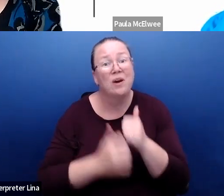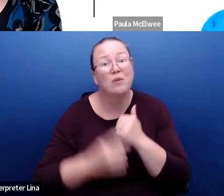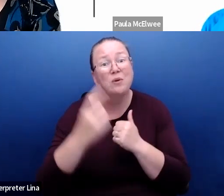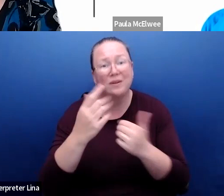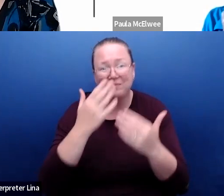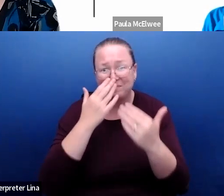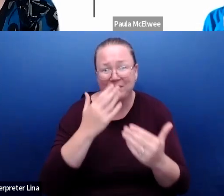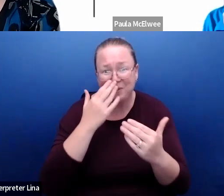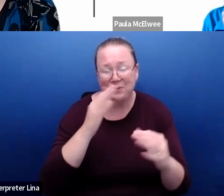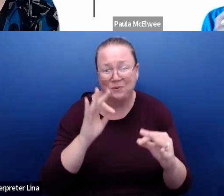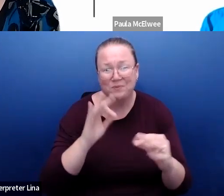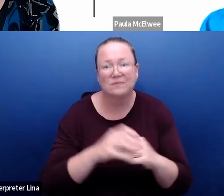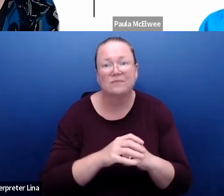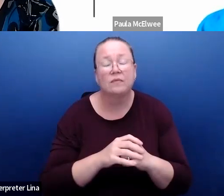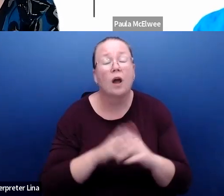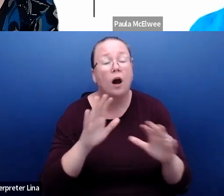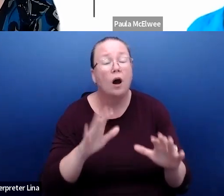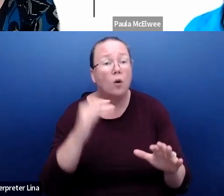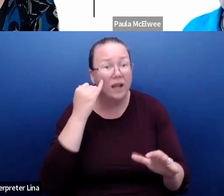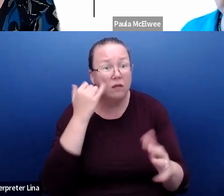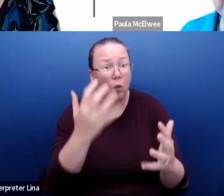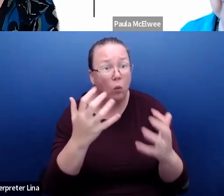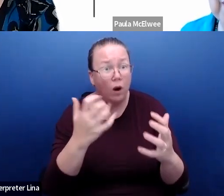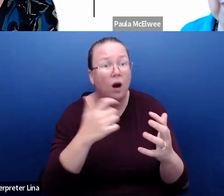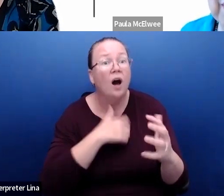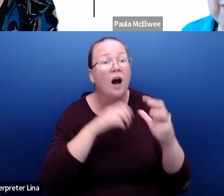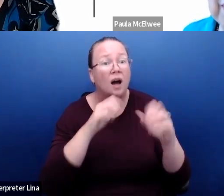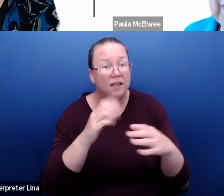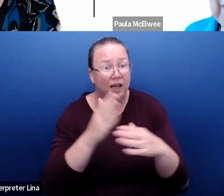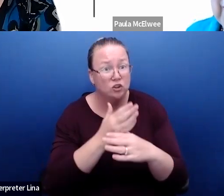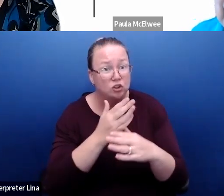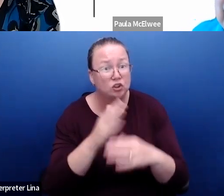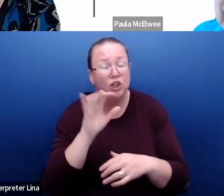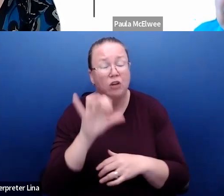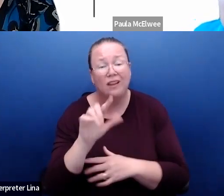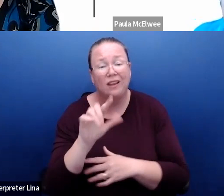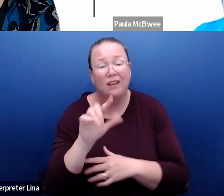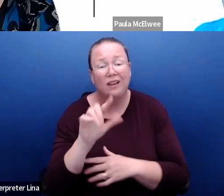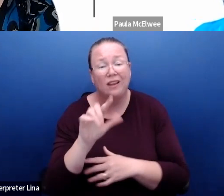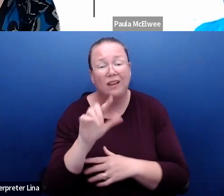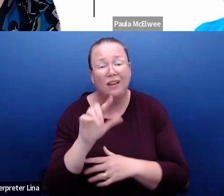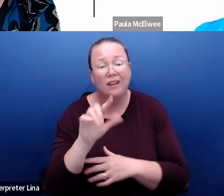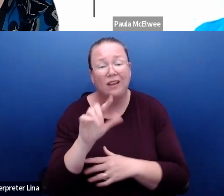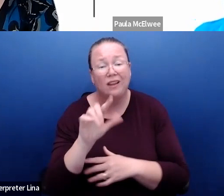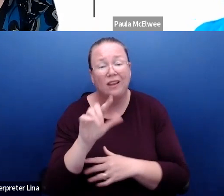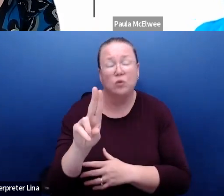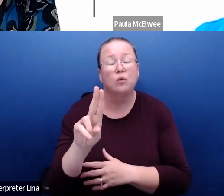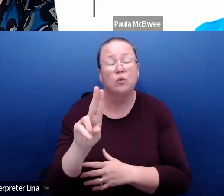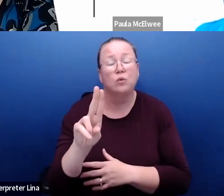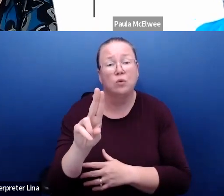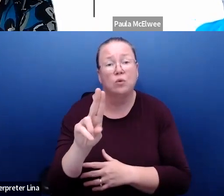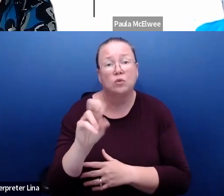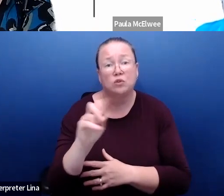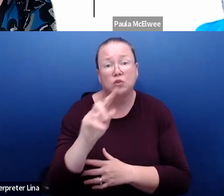done. Paula, if you would like, I can share the link for the ILRU